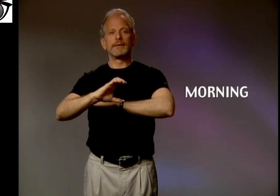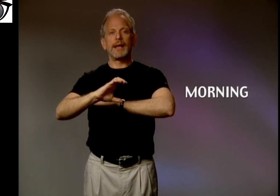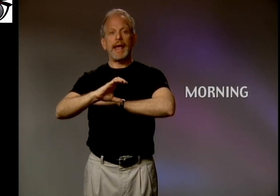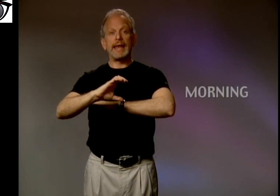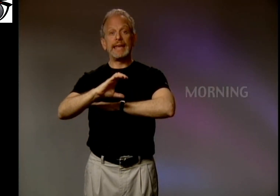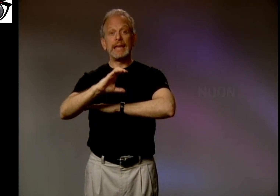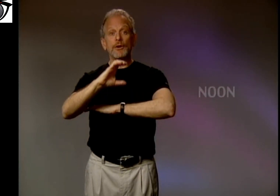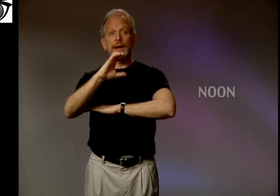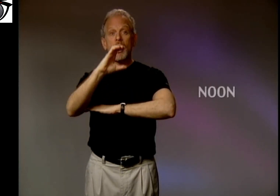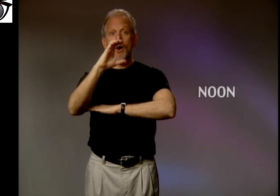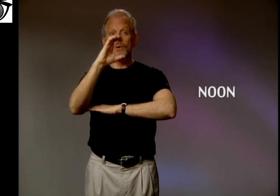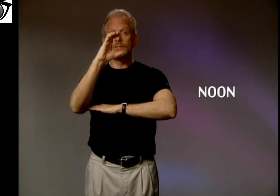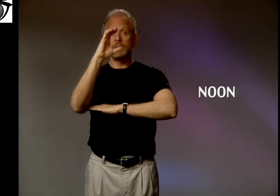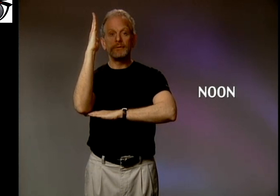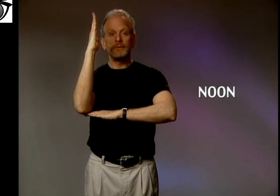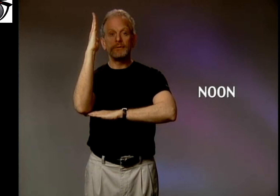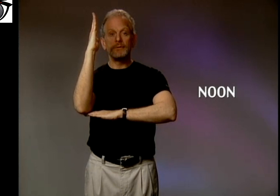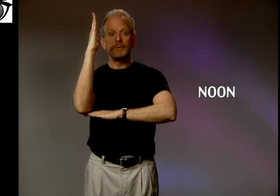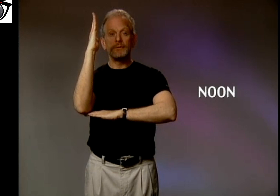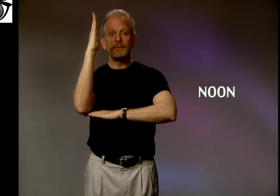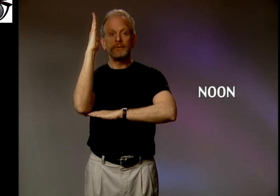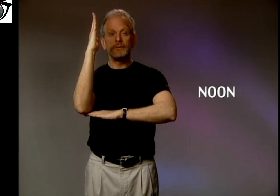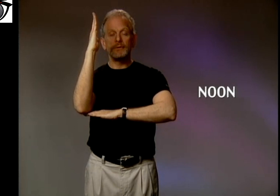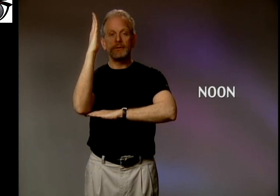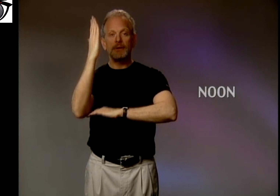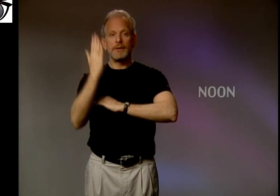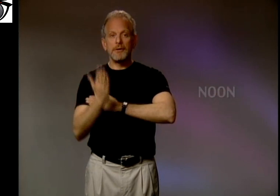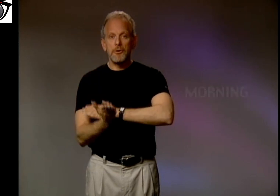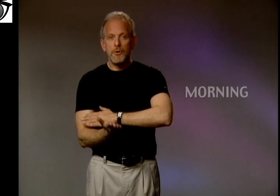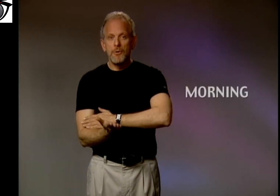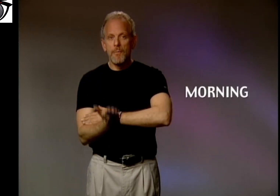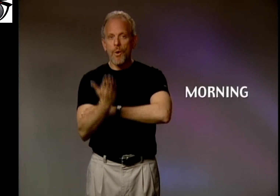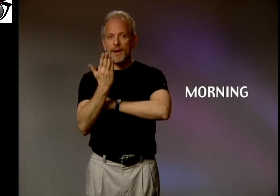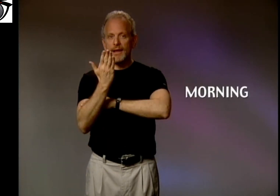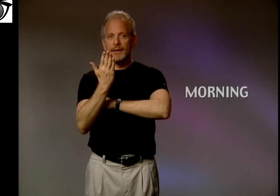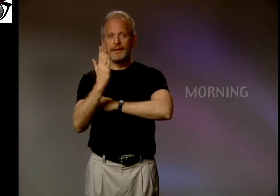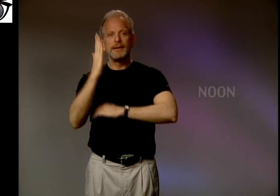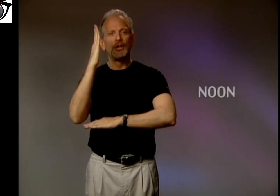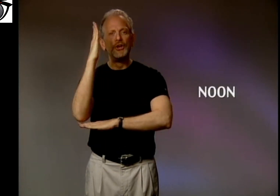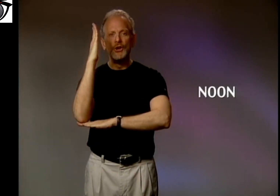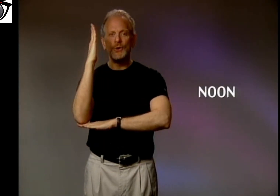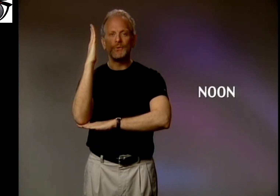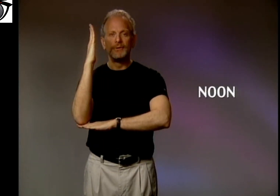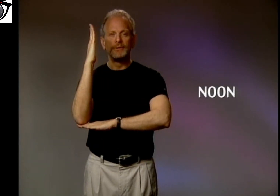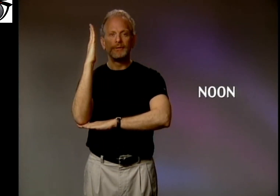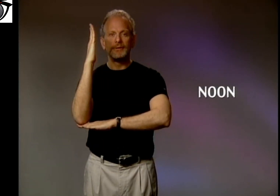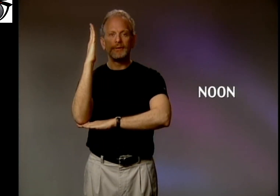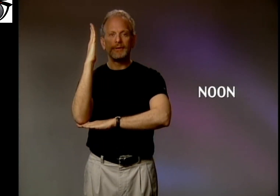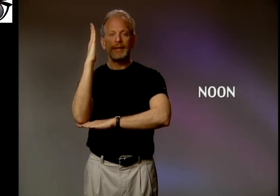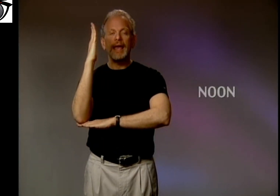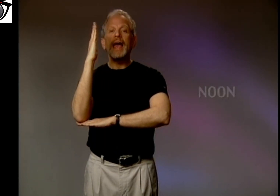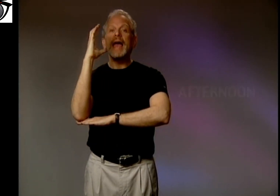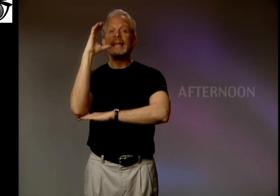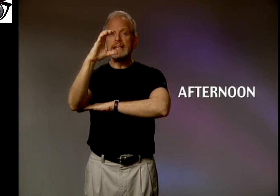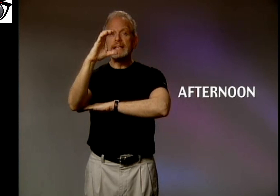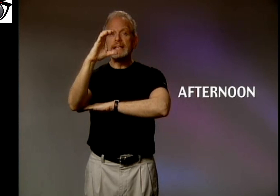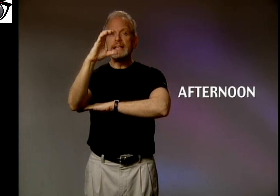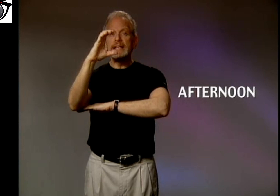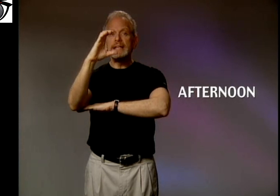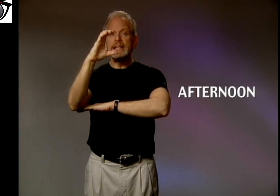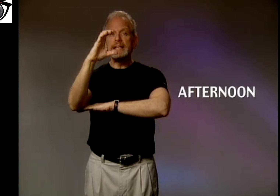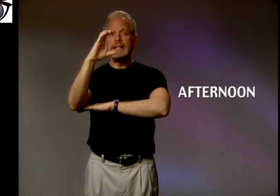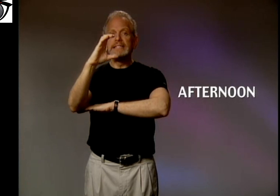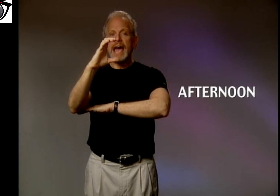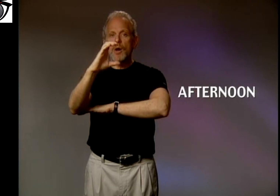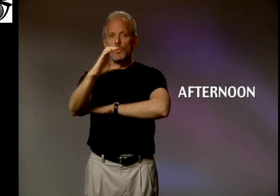morning. And here it goes until noon. Morning, noon. And here's